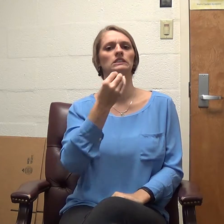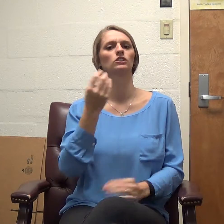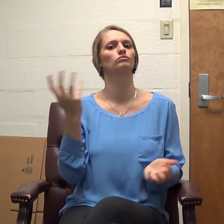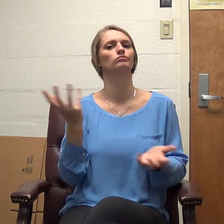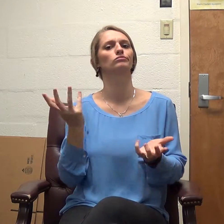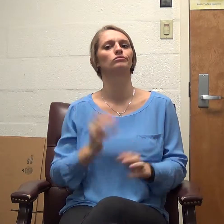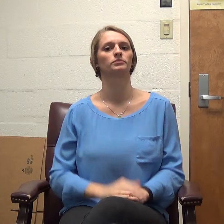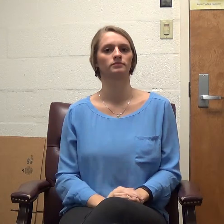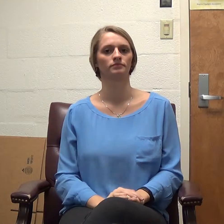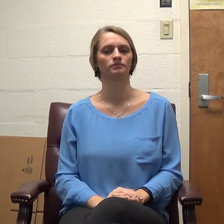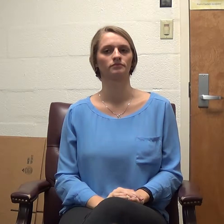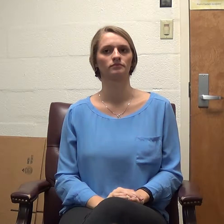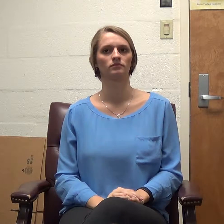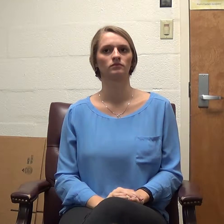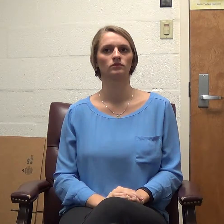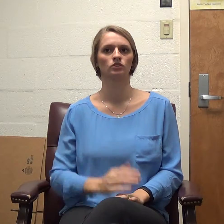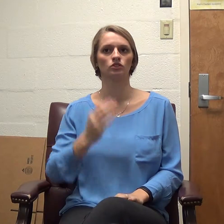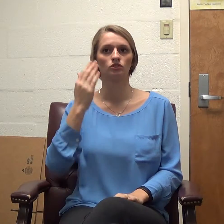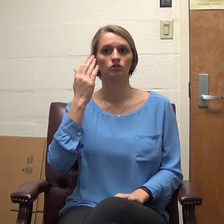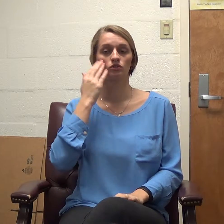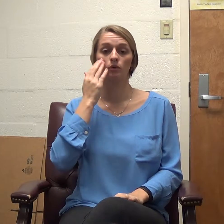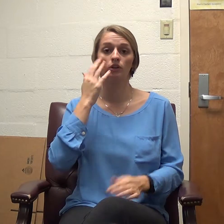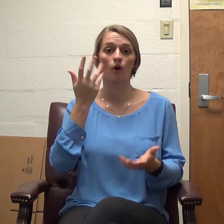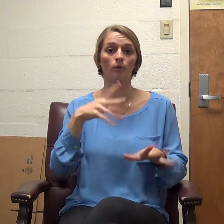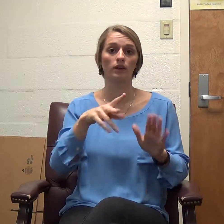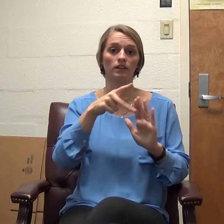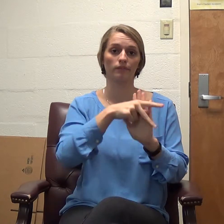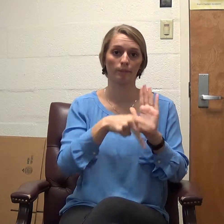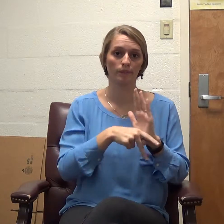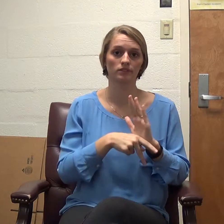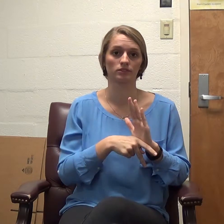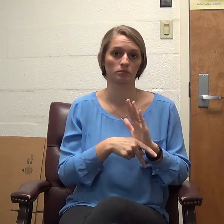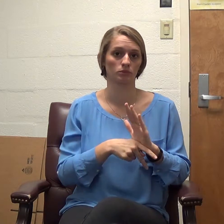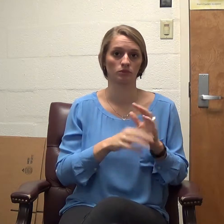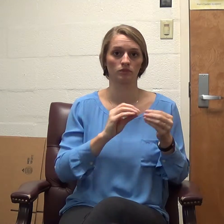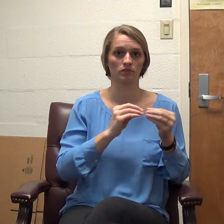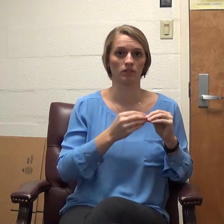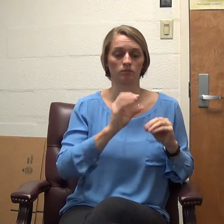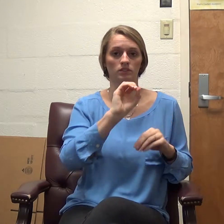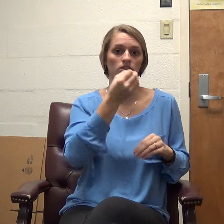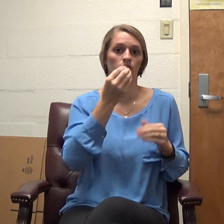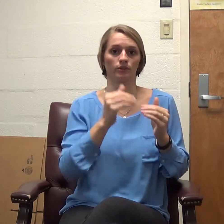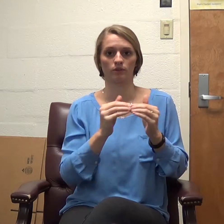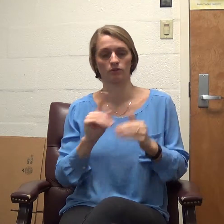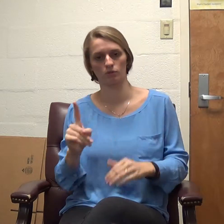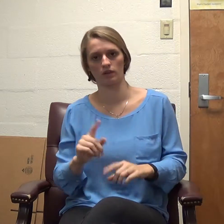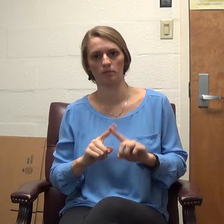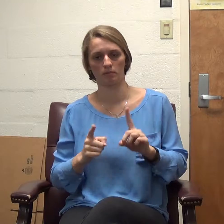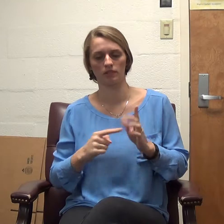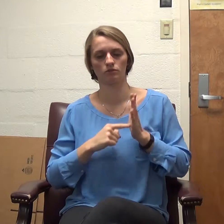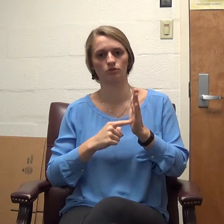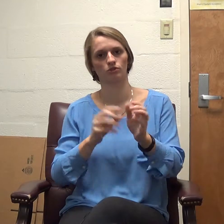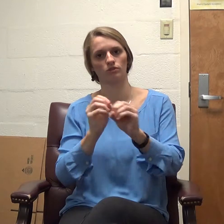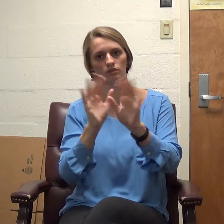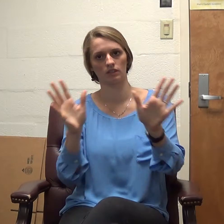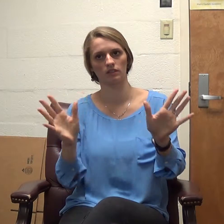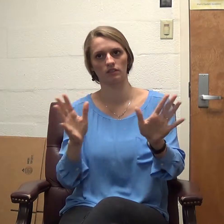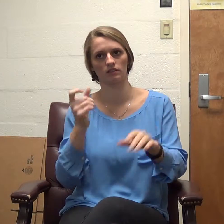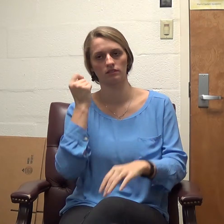already know, I already told you the rule, anything to the 0th power is equal to 1, but this would hopefully give you some intuition. When we went from the 4th power to the 3rd